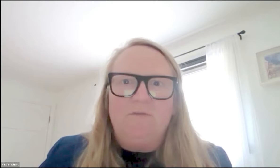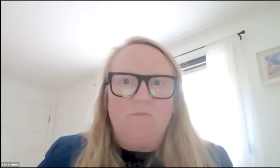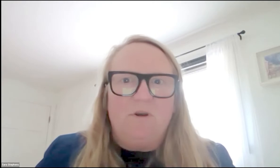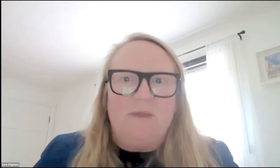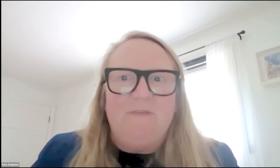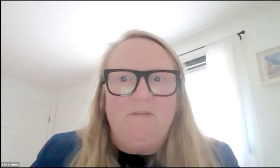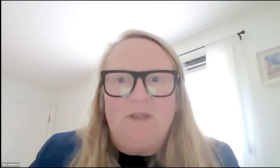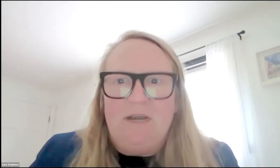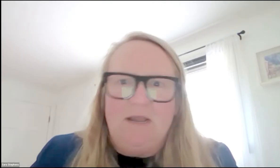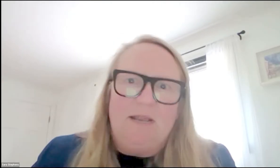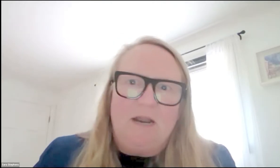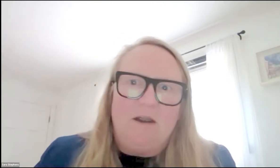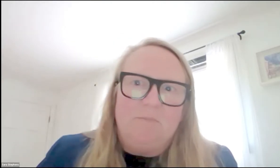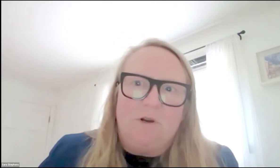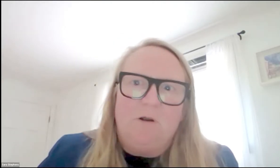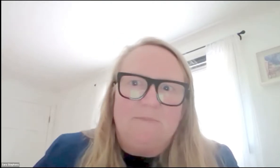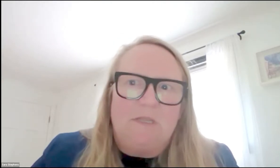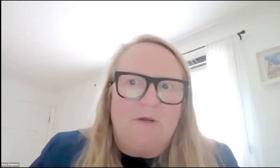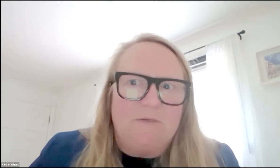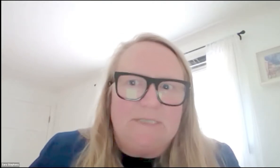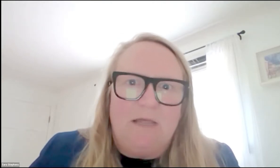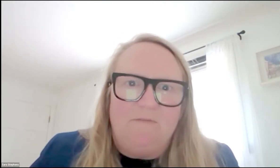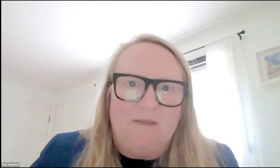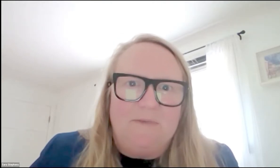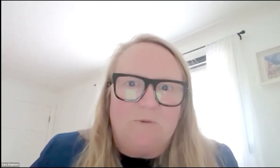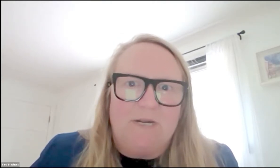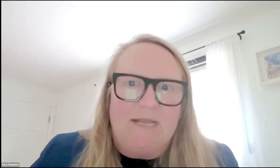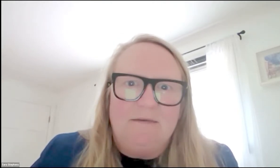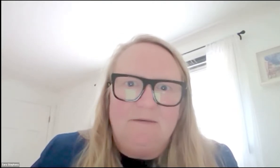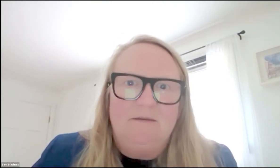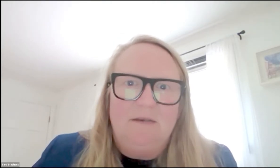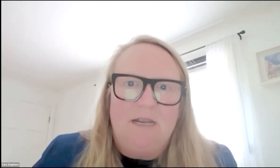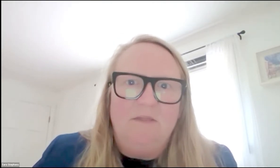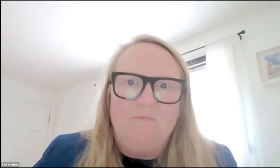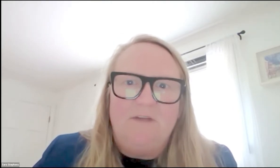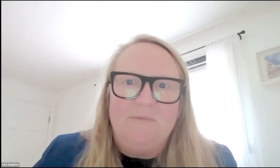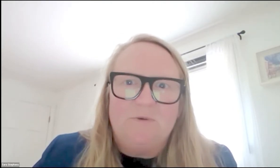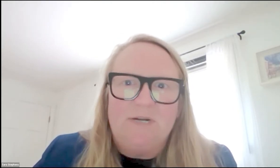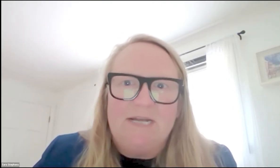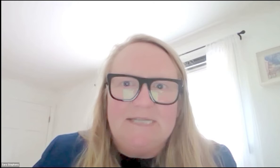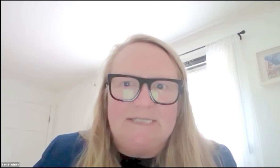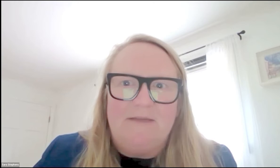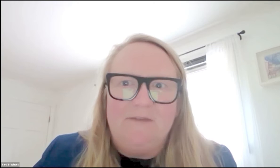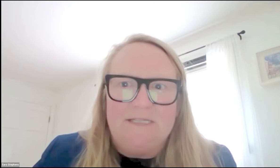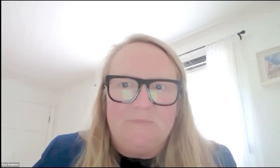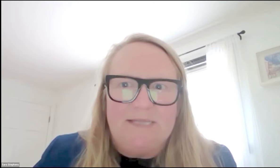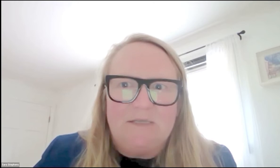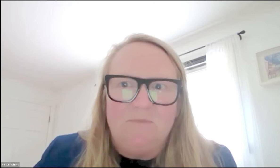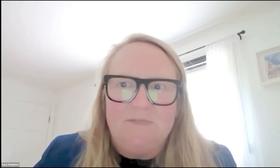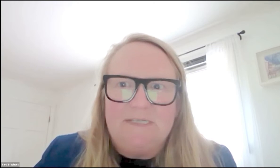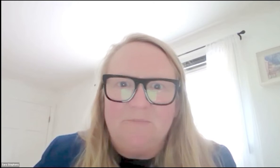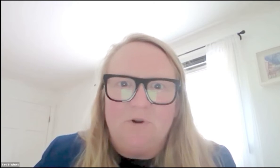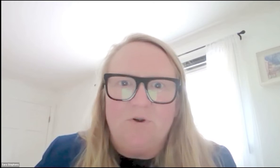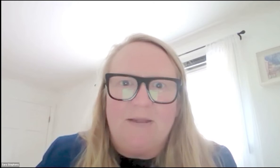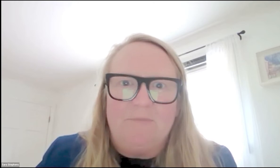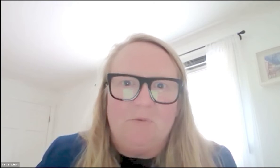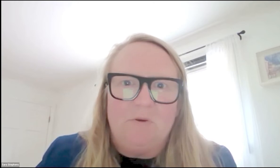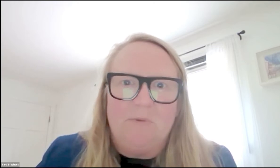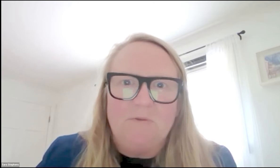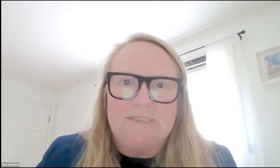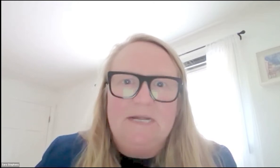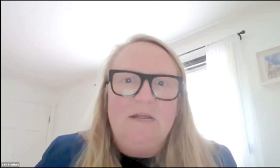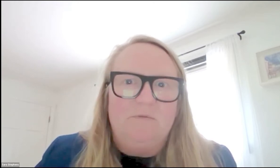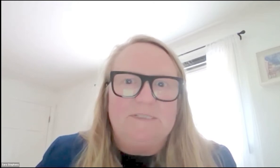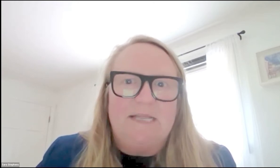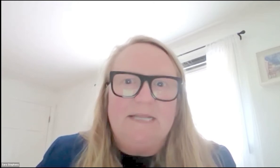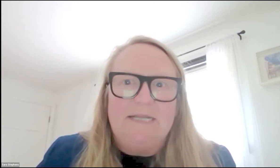During COVID, one of my favorite area programs closed, Healthy Families Oregon. Healthy Families Oregon is an evidence-based home visiting program that